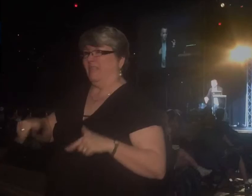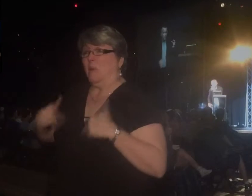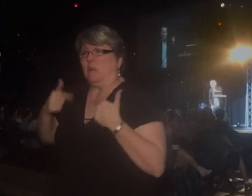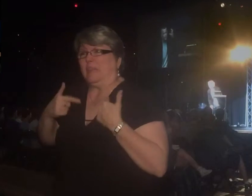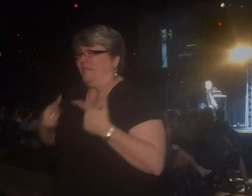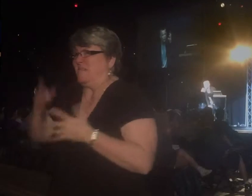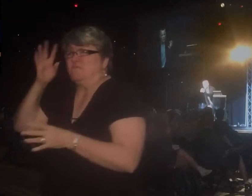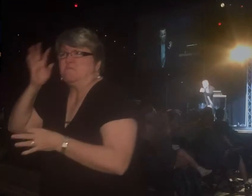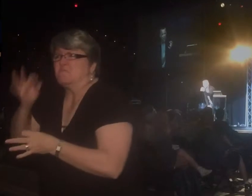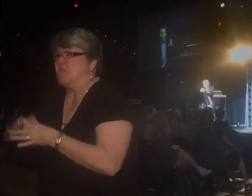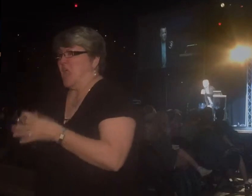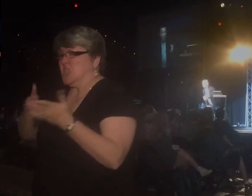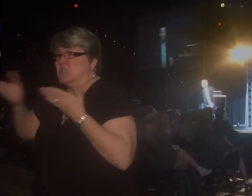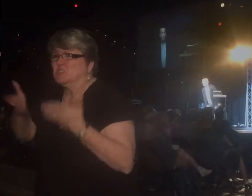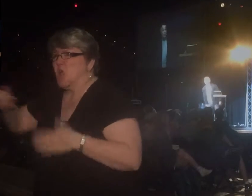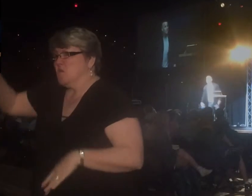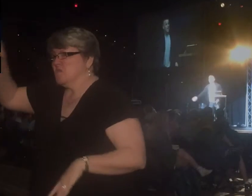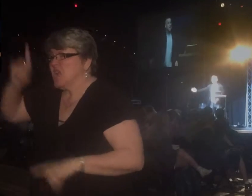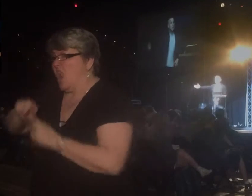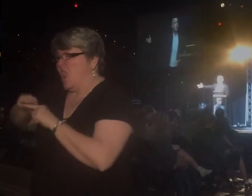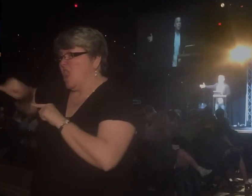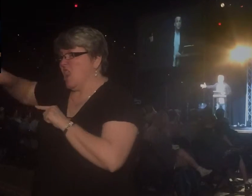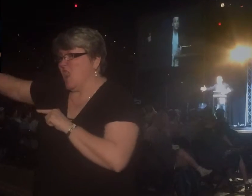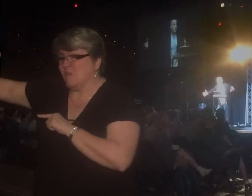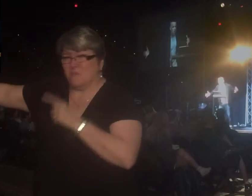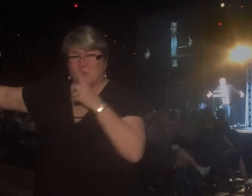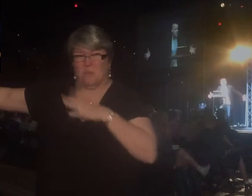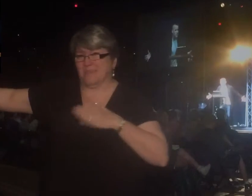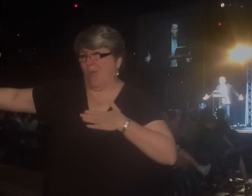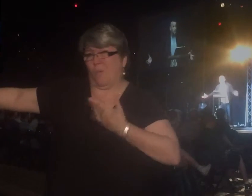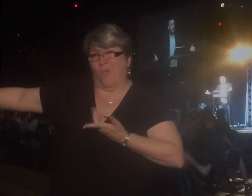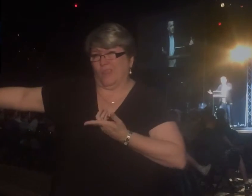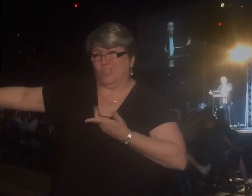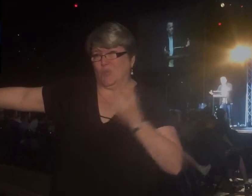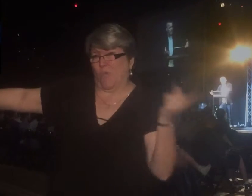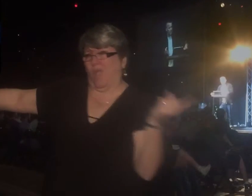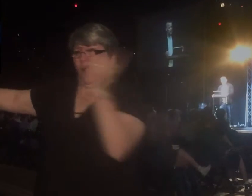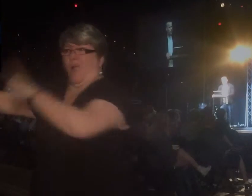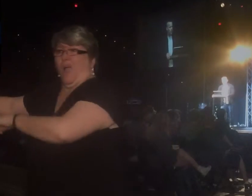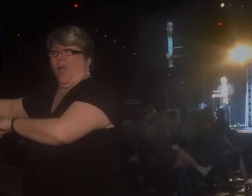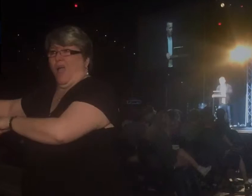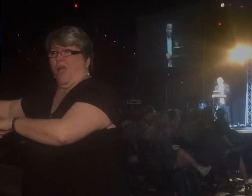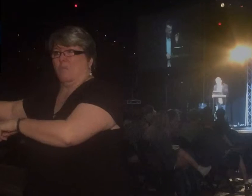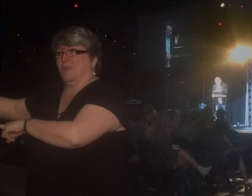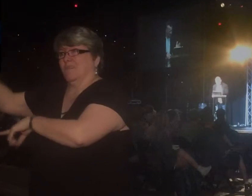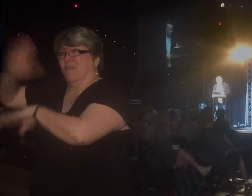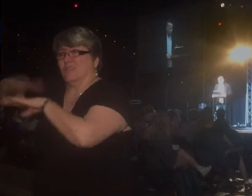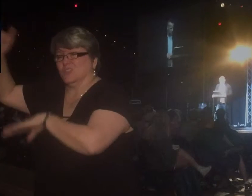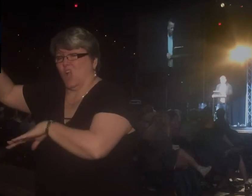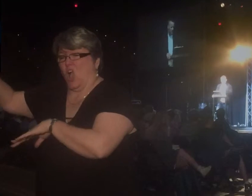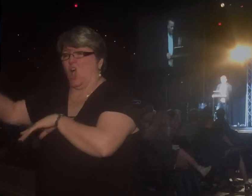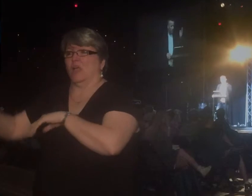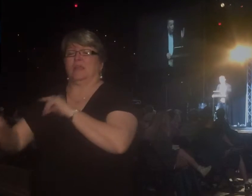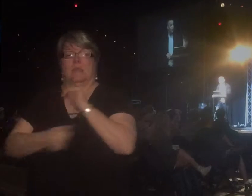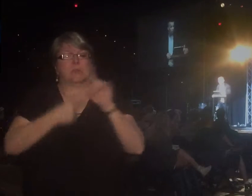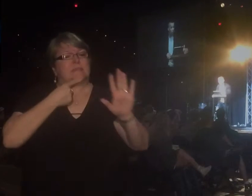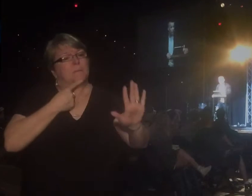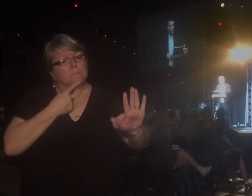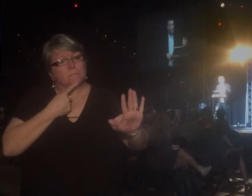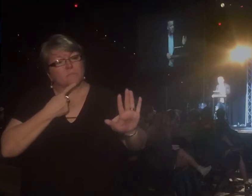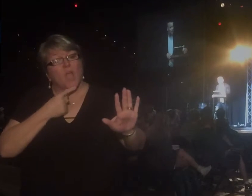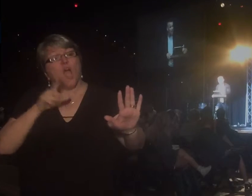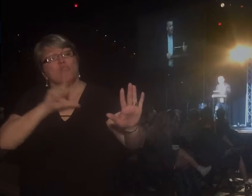the cutting edge of faith, serving God in a remote place. And he says, what if the woman's not willing to join him in the call of God? And Abraham said to him,